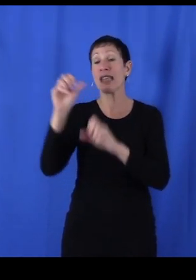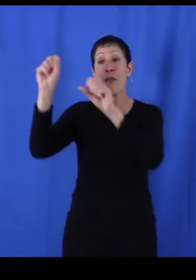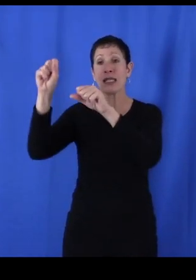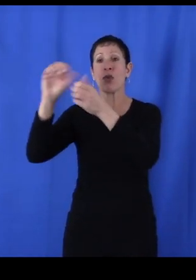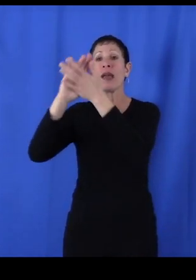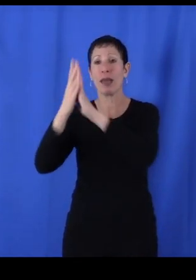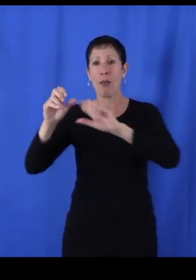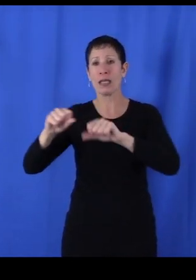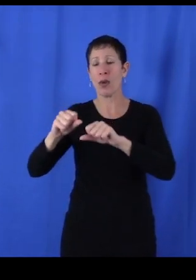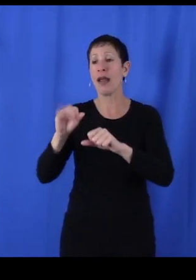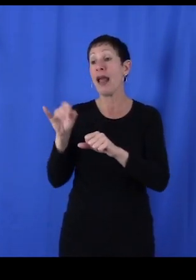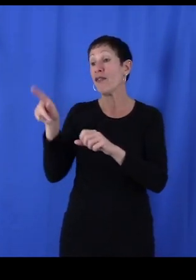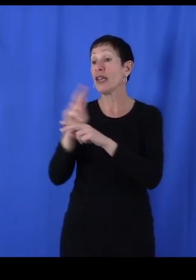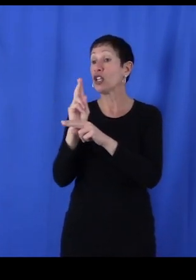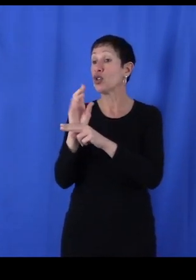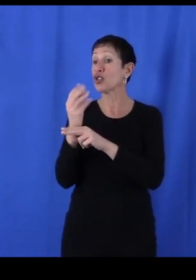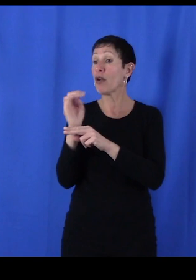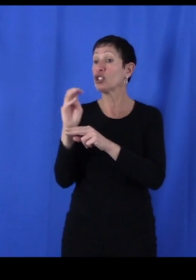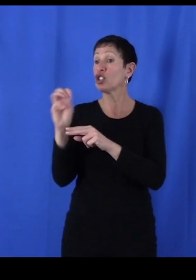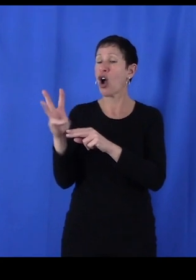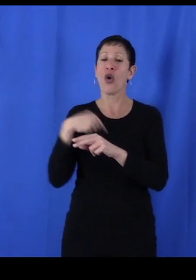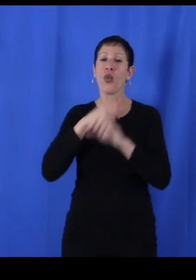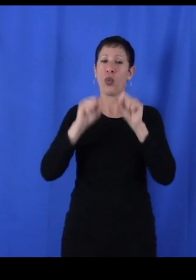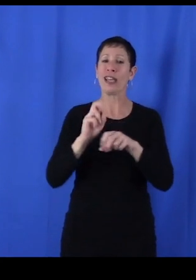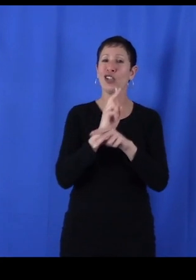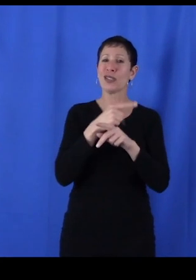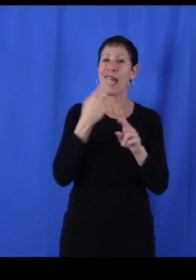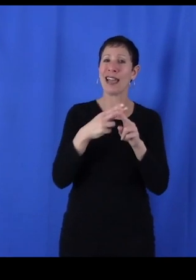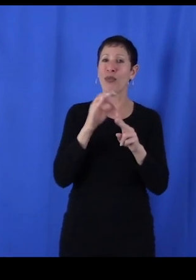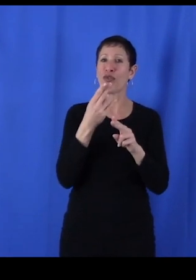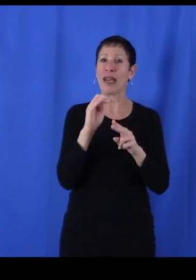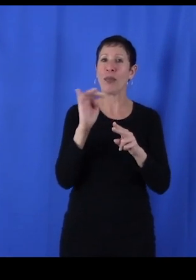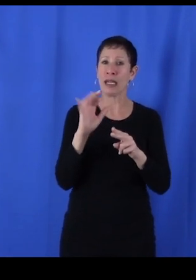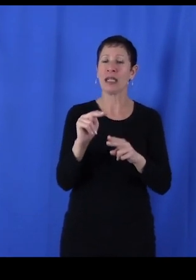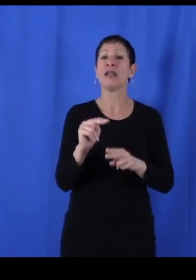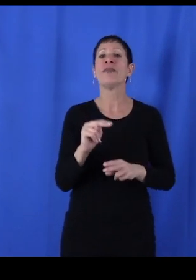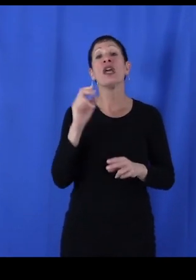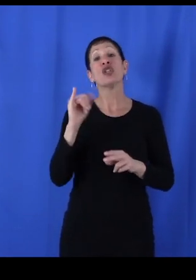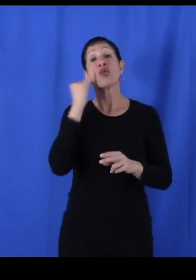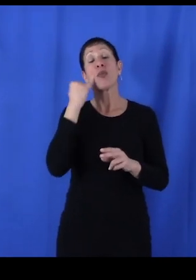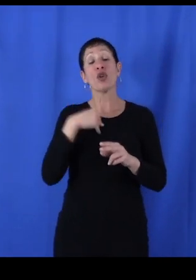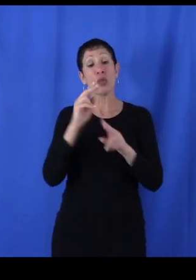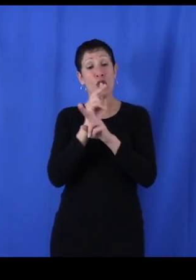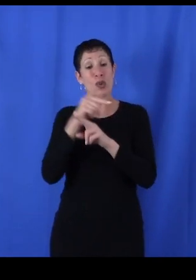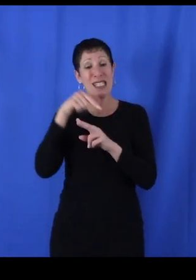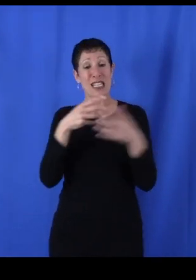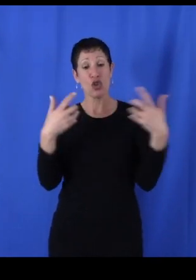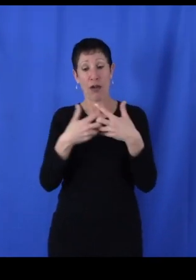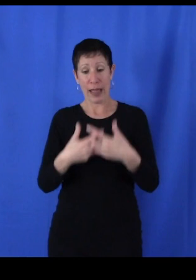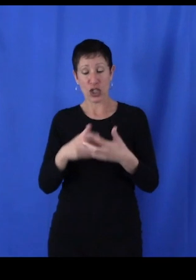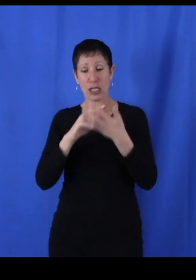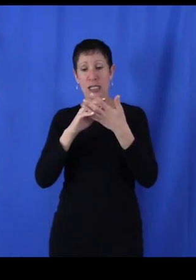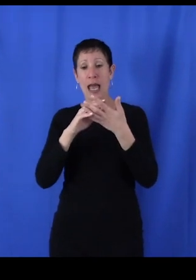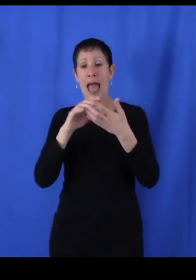use Kimberlé Crenshaw, we can use Milton Friedman. Right? So what would happen if we took these correlations